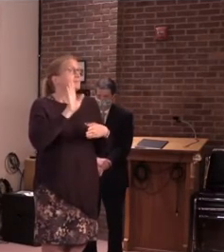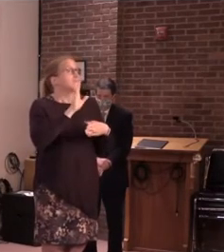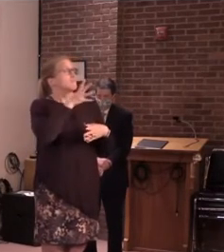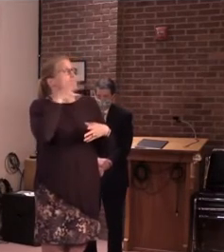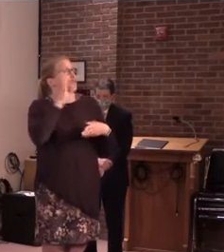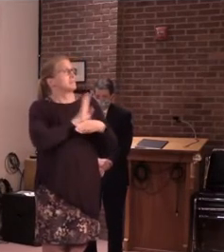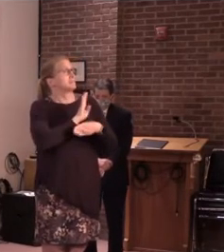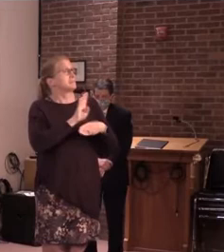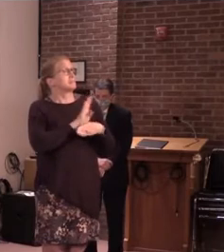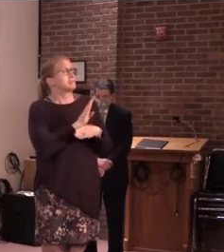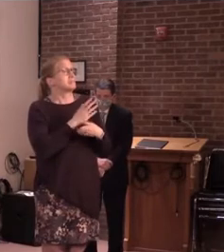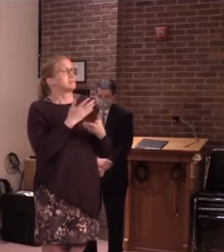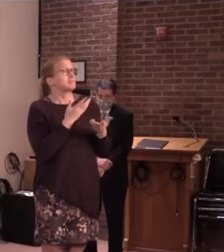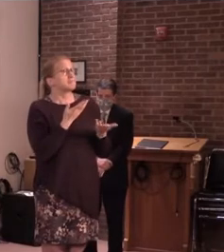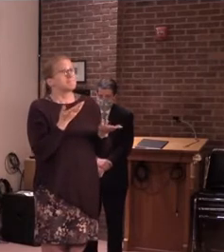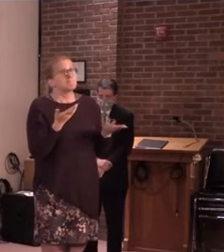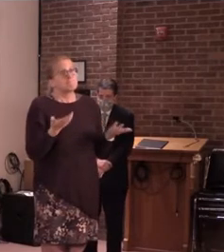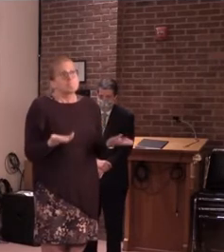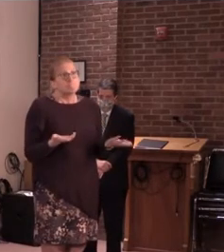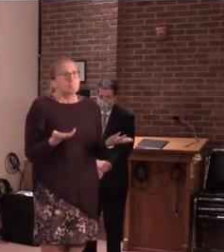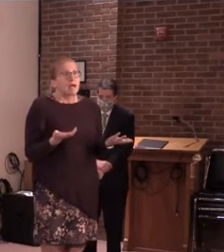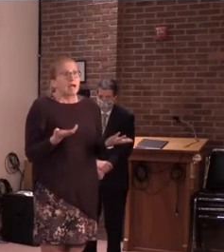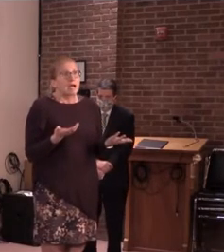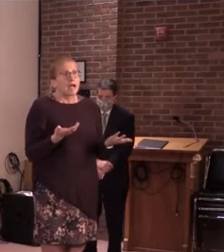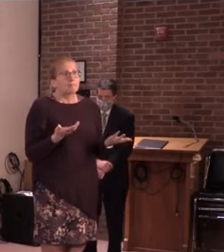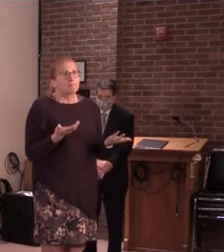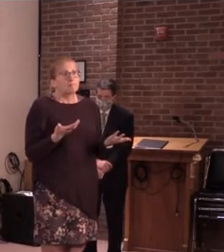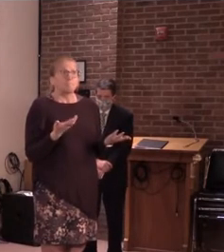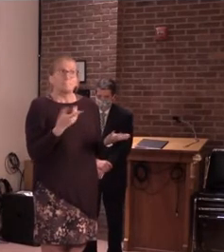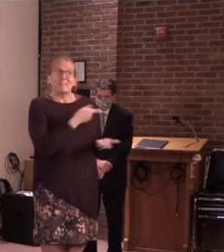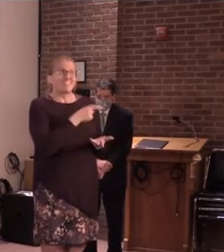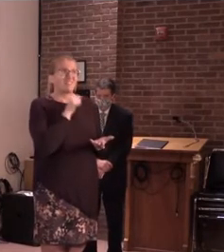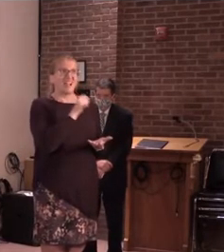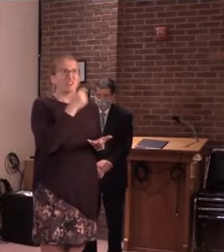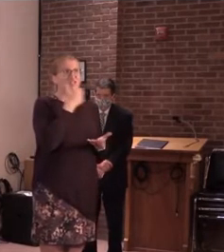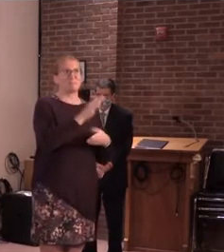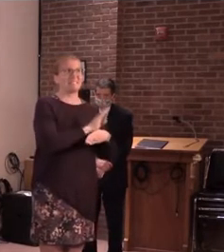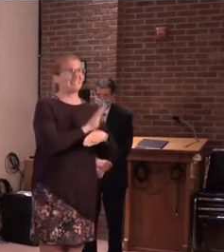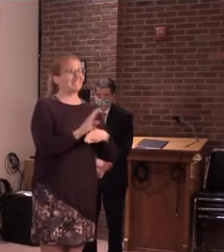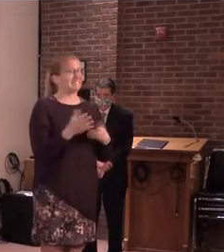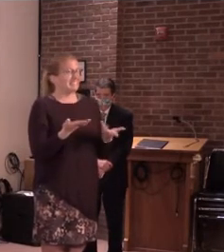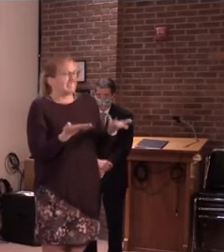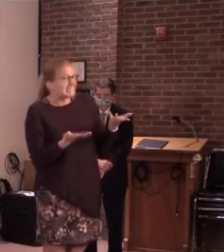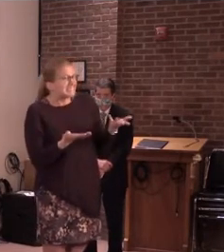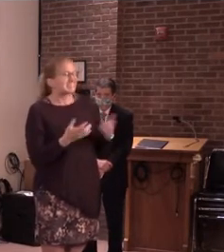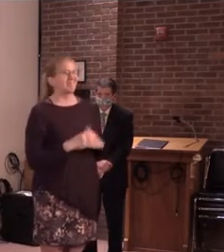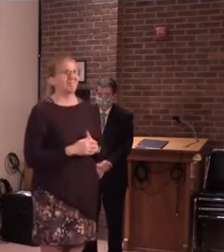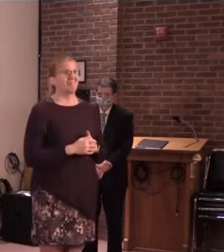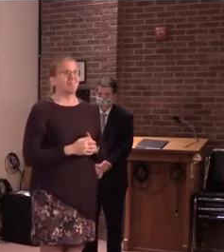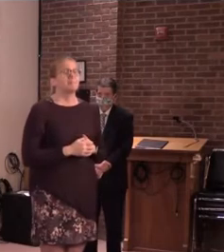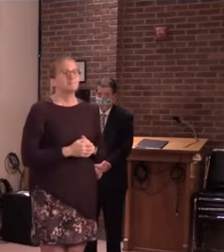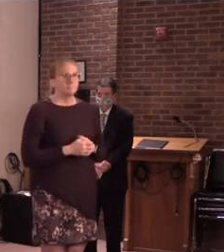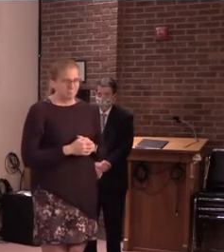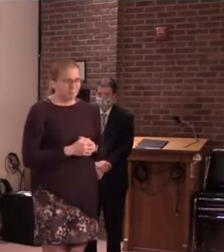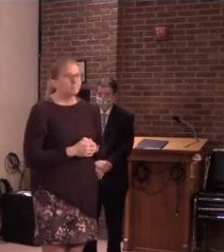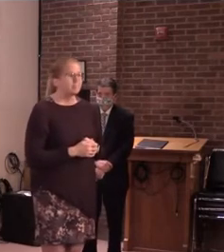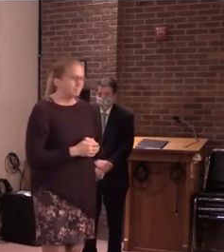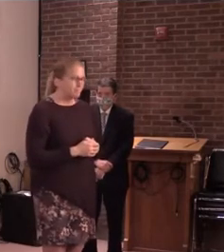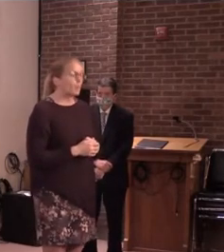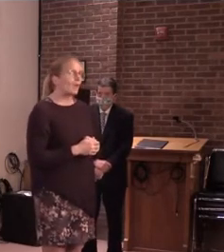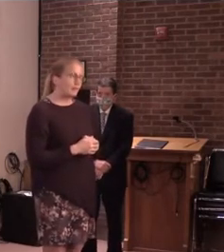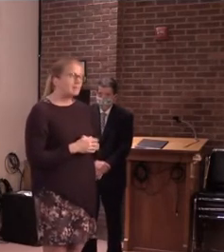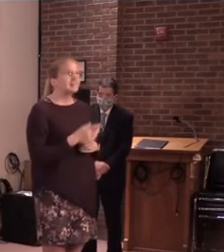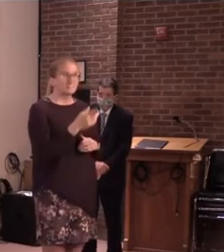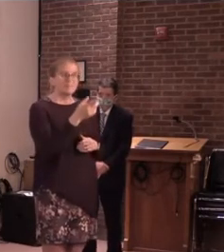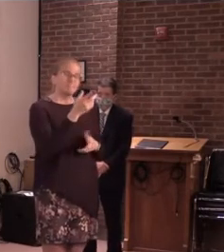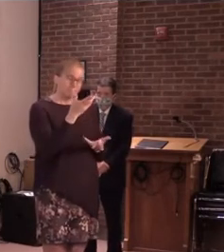this may expose more than ever their shortcomings. Yeah, I think we can say that for almost any